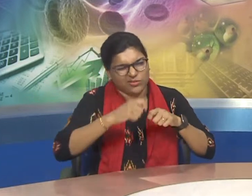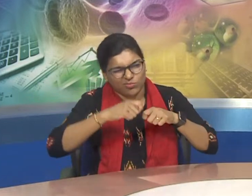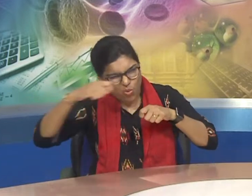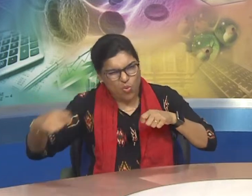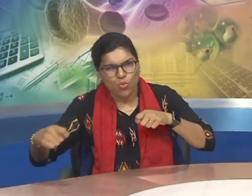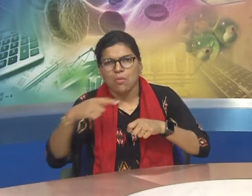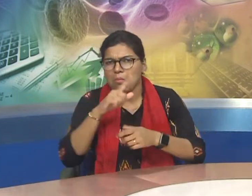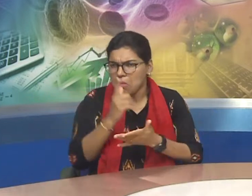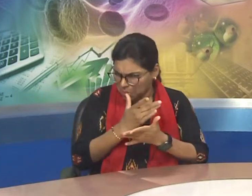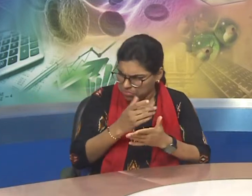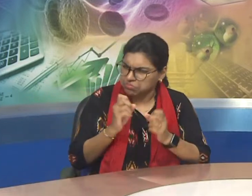so that also needs to be